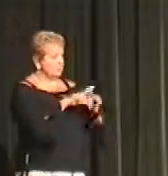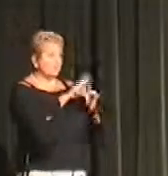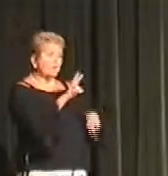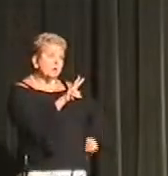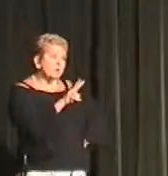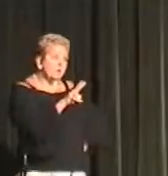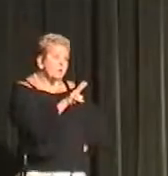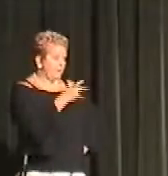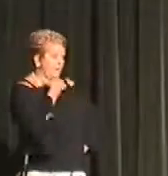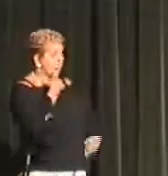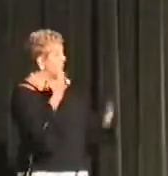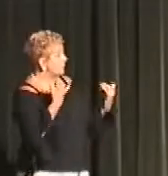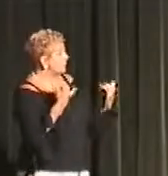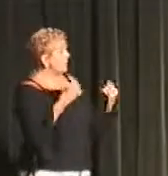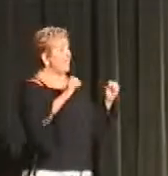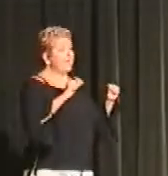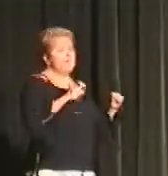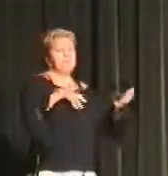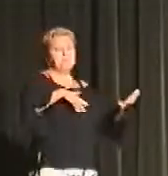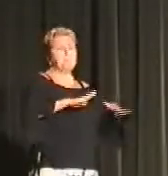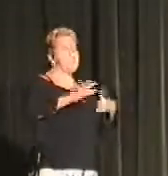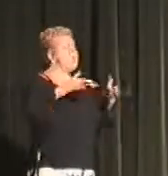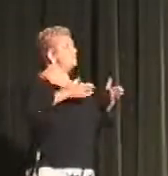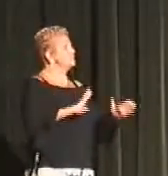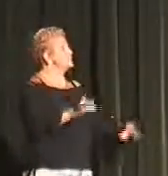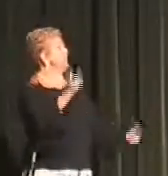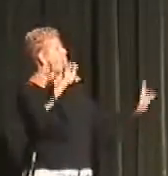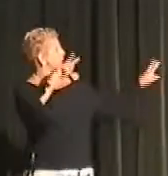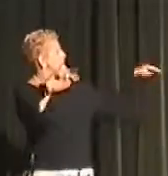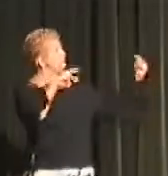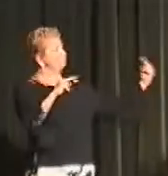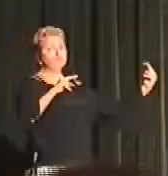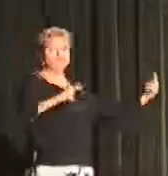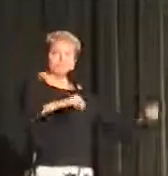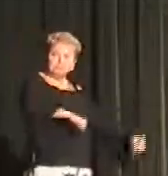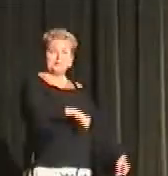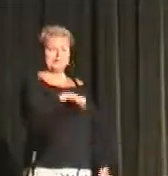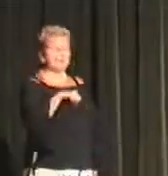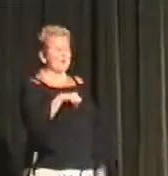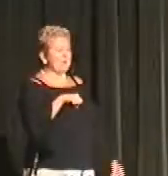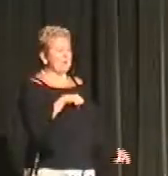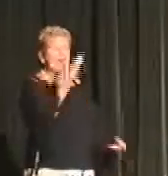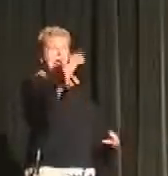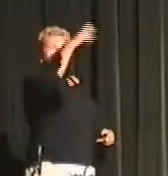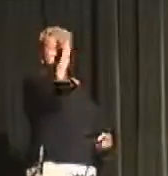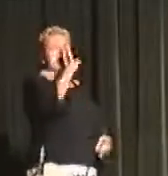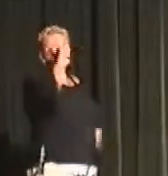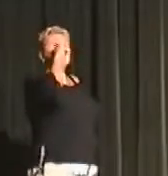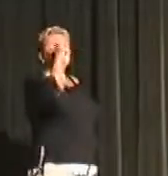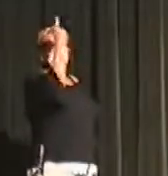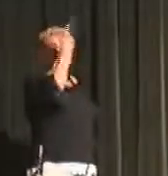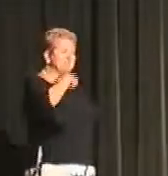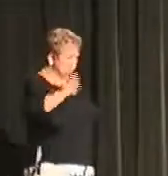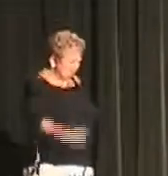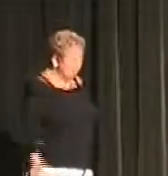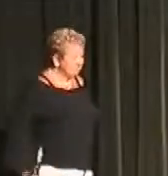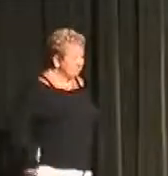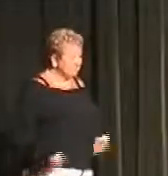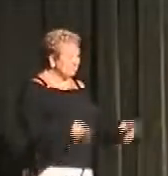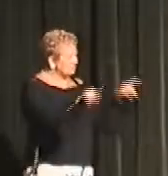can walk down the sunny side of the street. You know, I can look people in the eye. I'm one of God's kids. I'm just as good as anybody else, you know. And I'd think, oh,